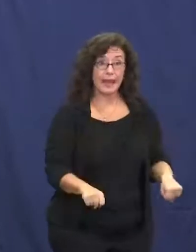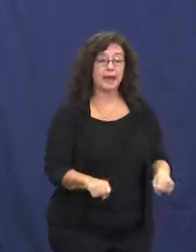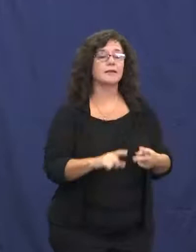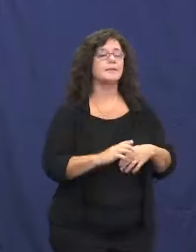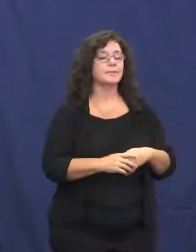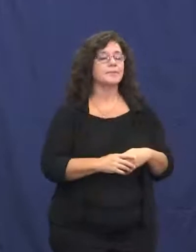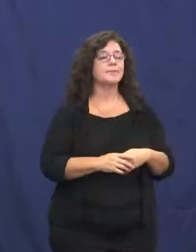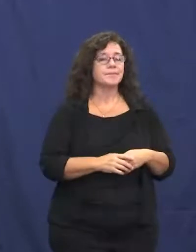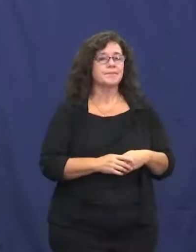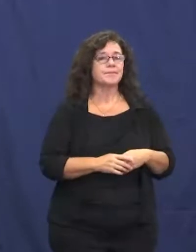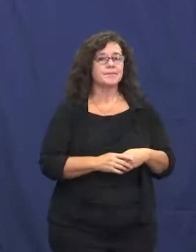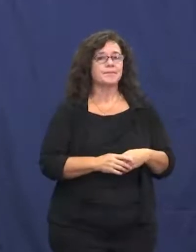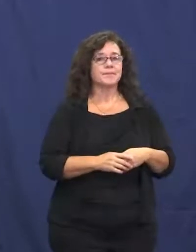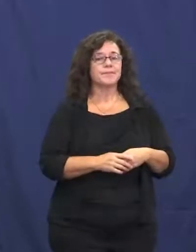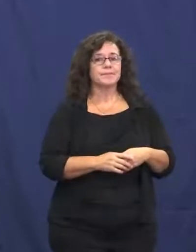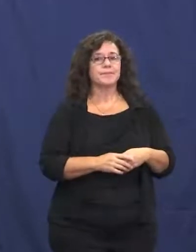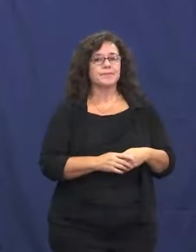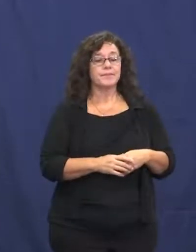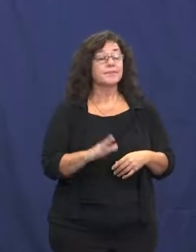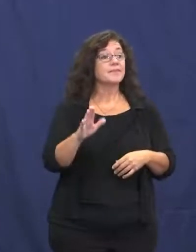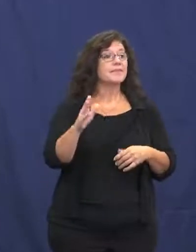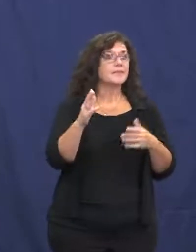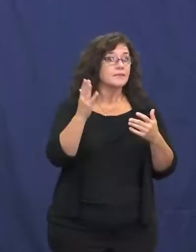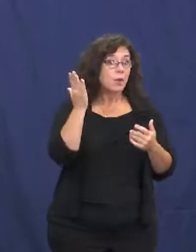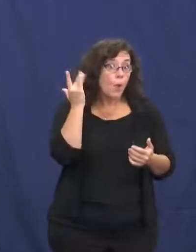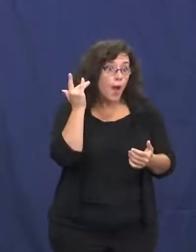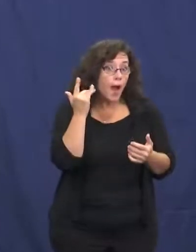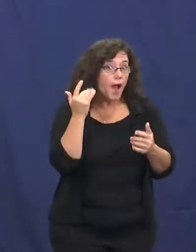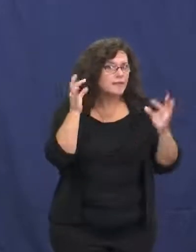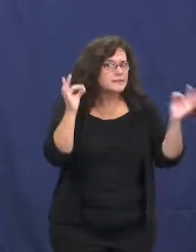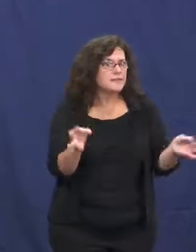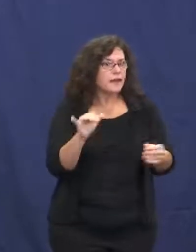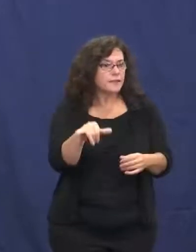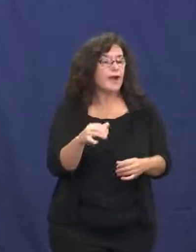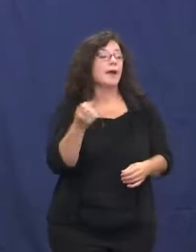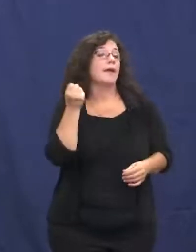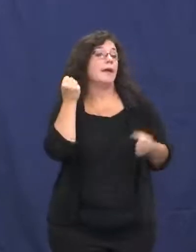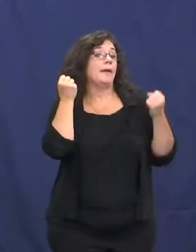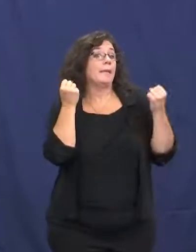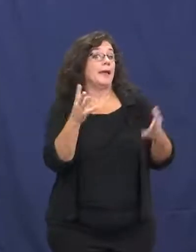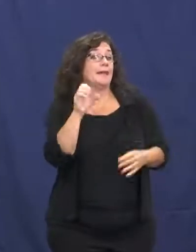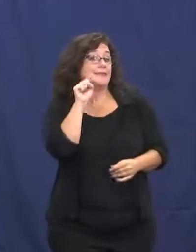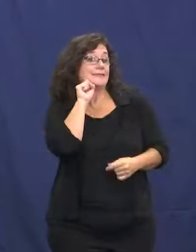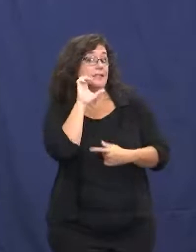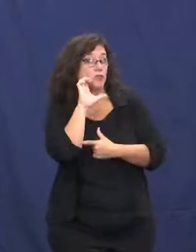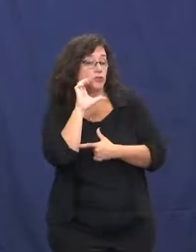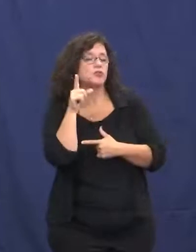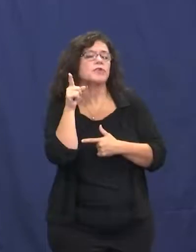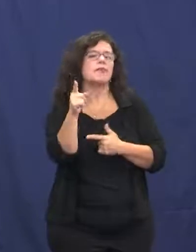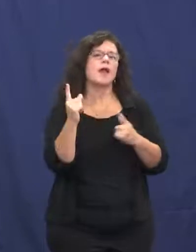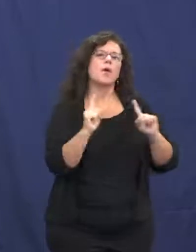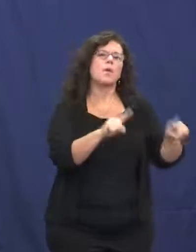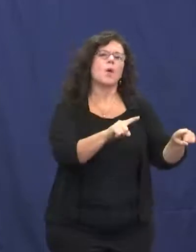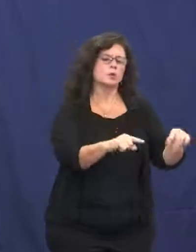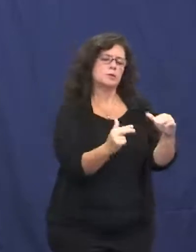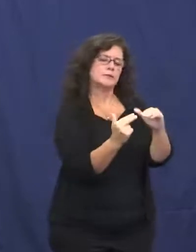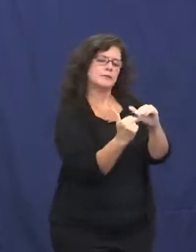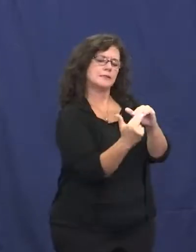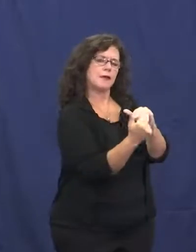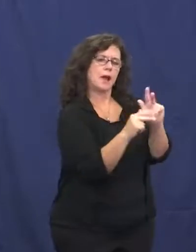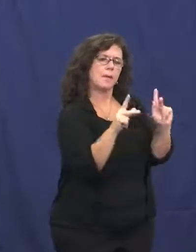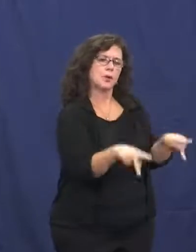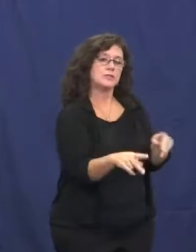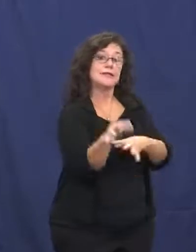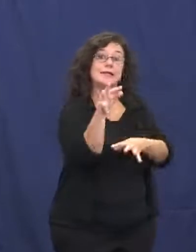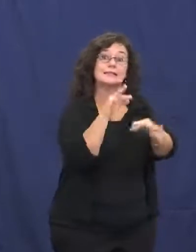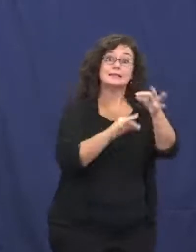a nail salon instead of a podiatrist when they need help. And also it's a good mental health as well. So there's many ways our